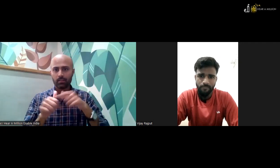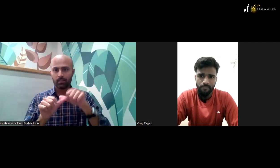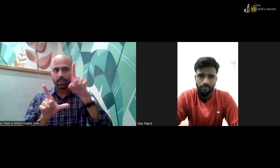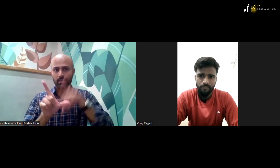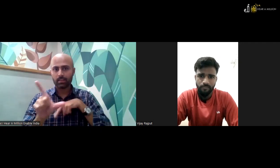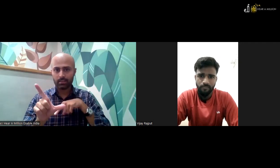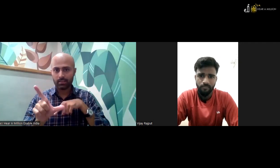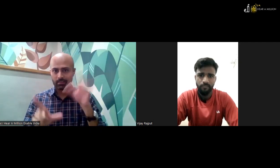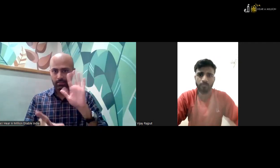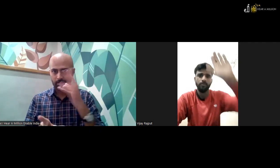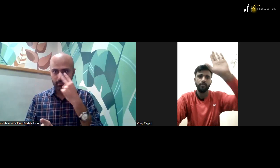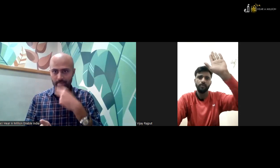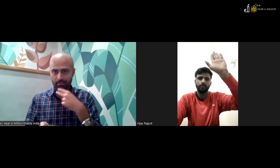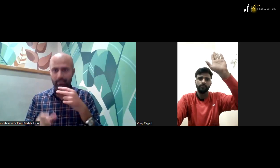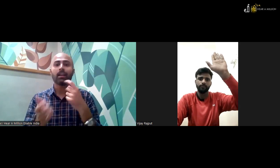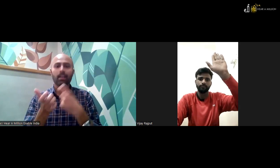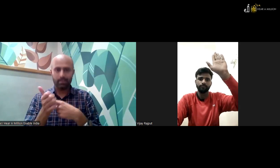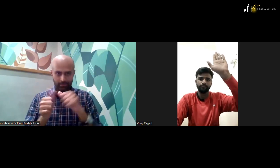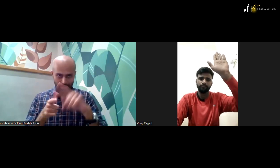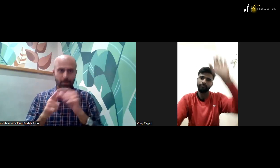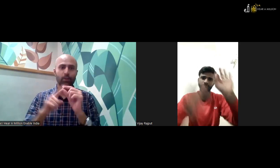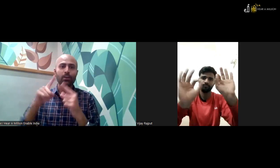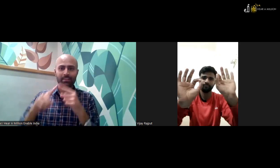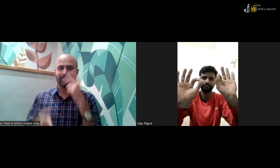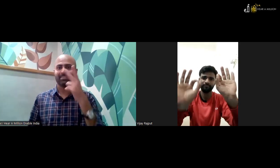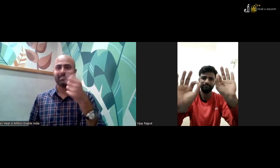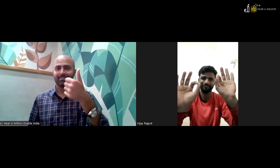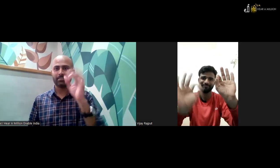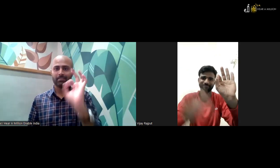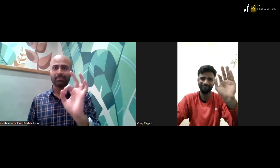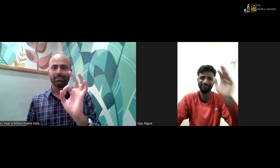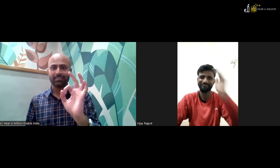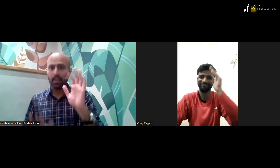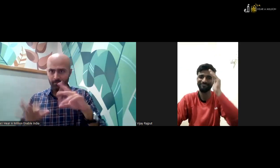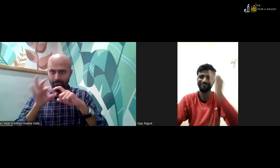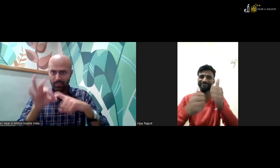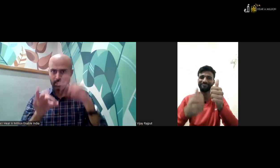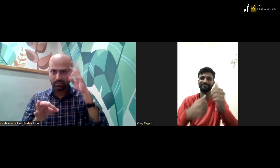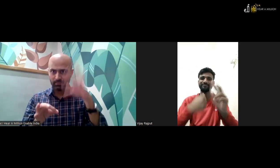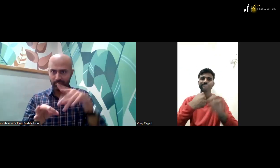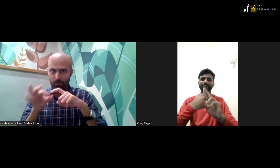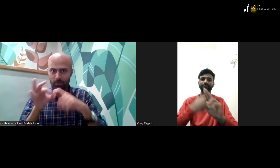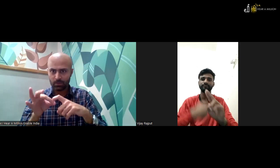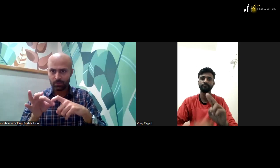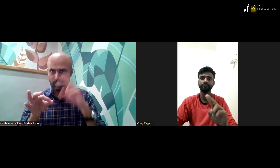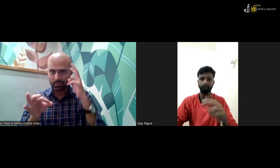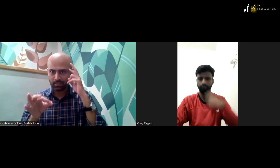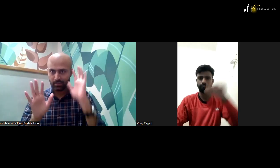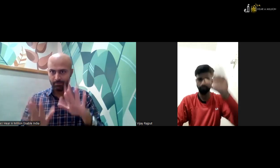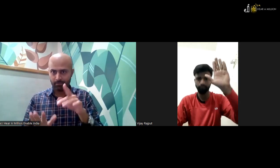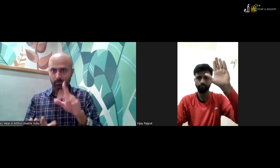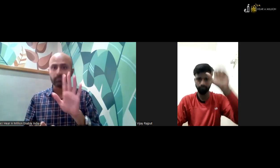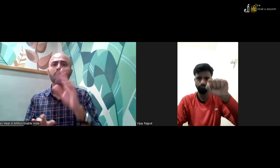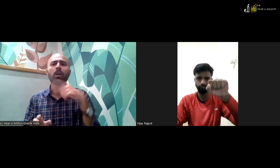Hello. Hello, Vijay. Hello. Hi. Yes, Vijay Rajput, we can see you. Do you have a